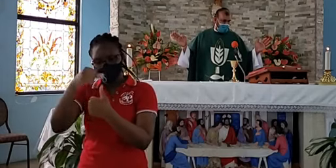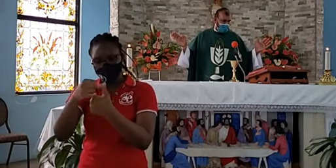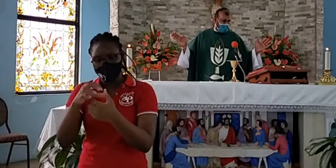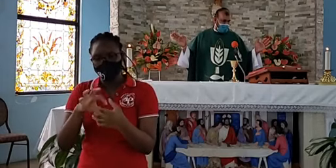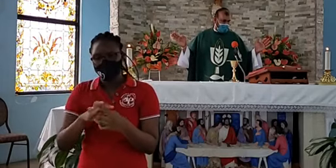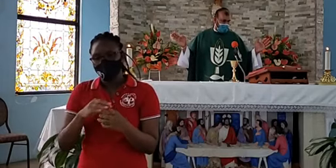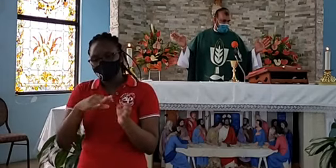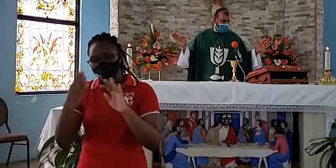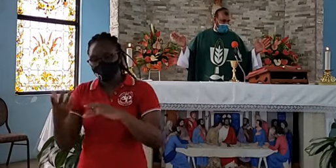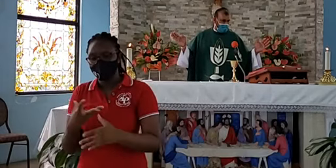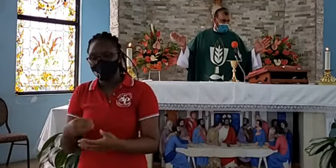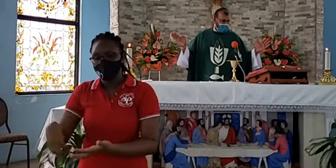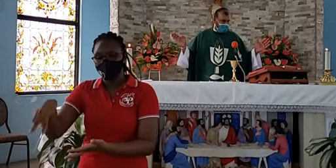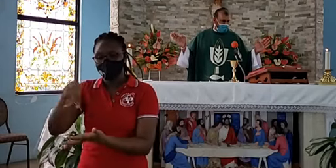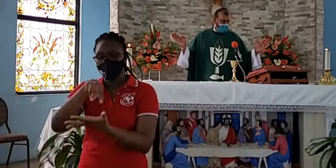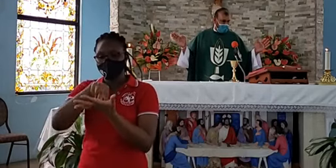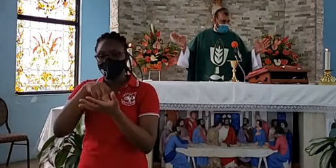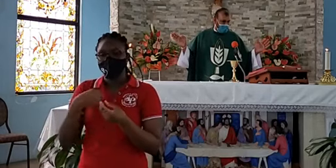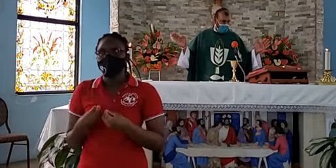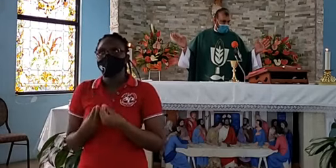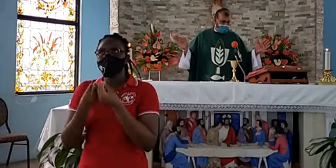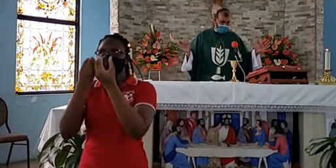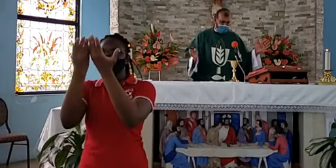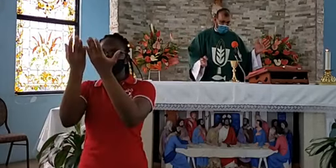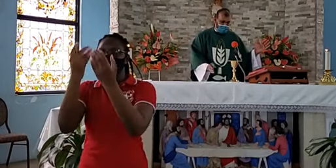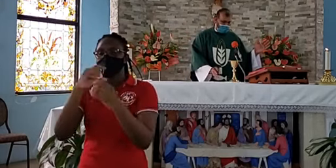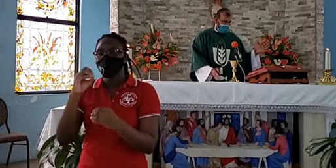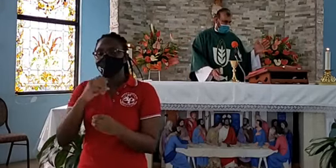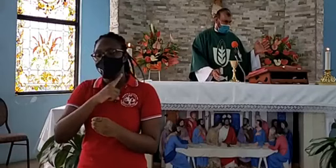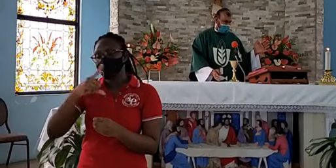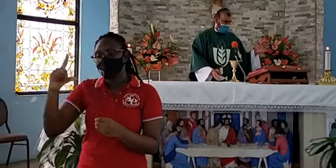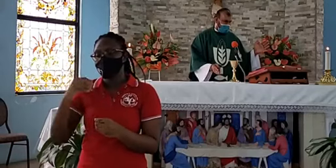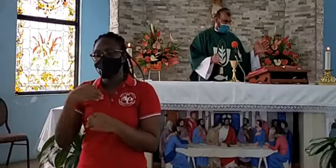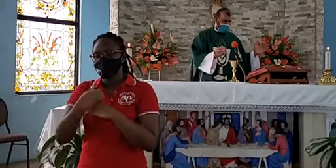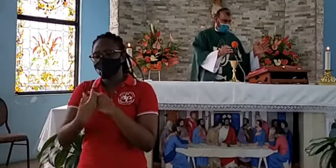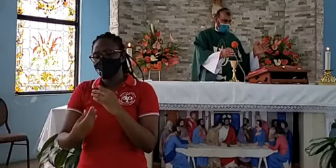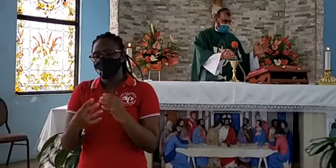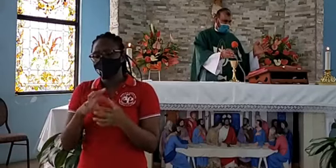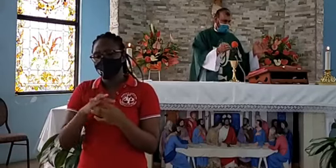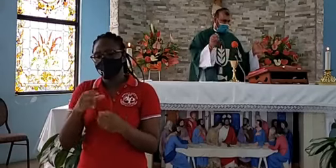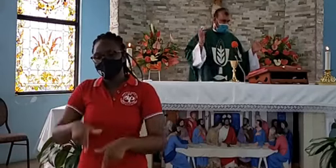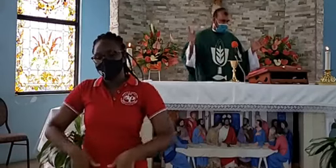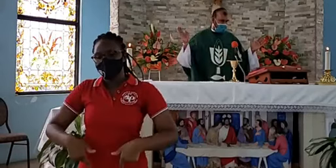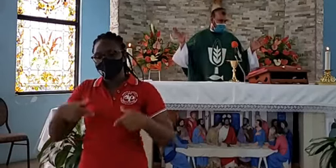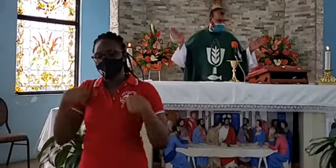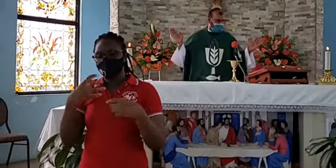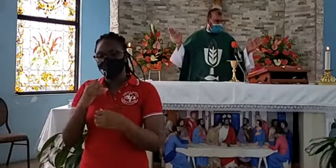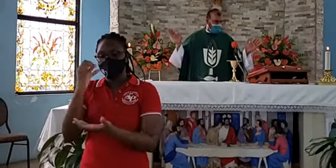The breath of life and the shadow.